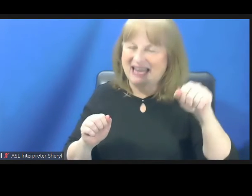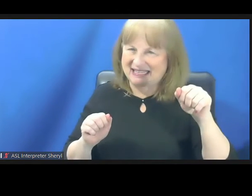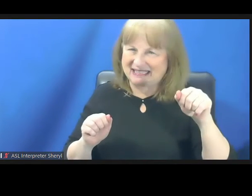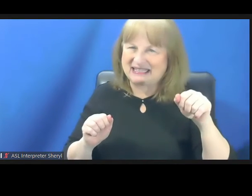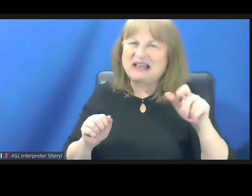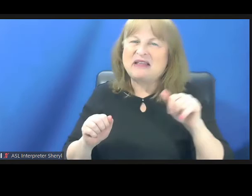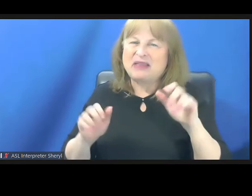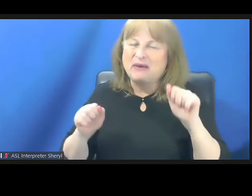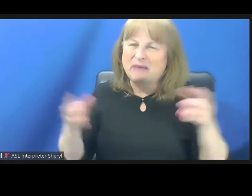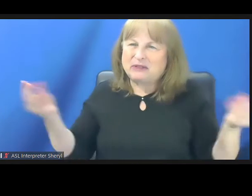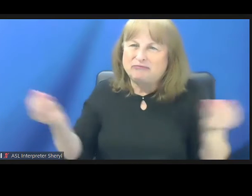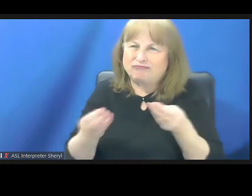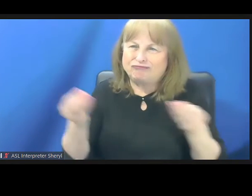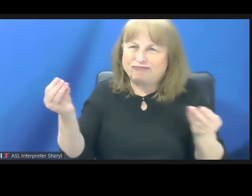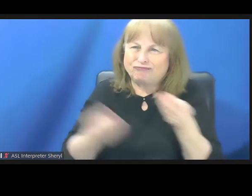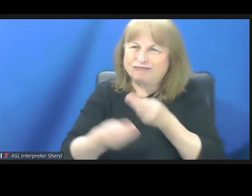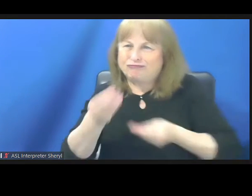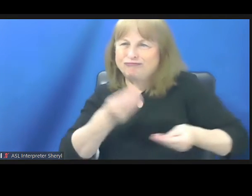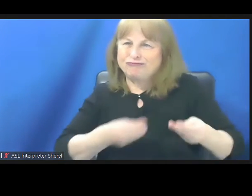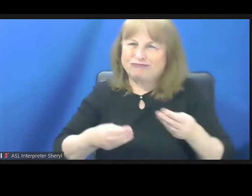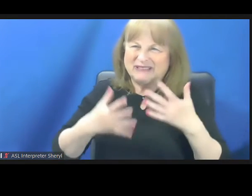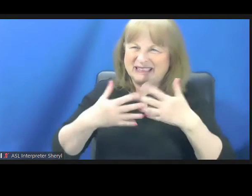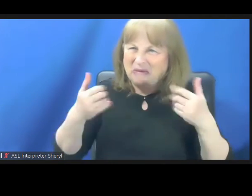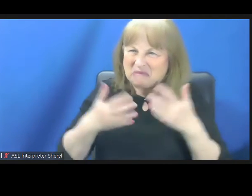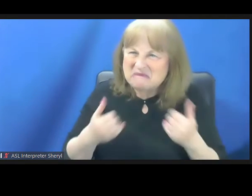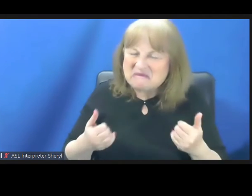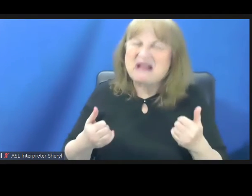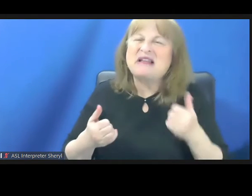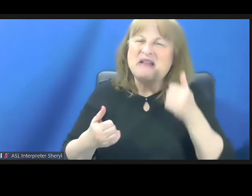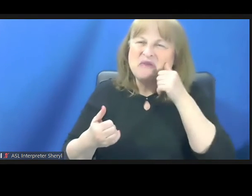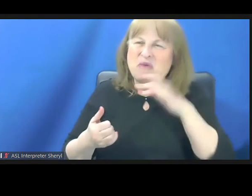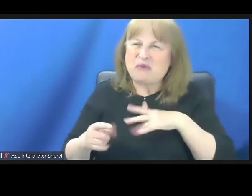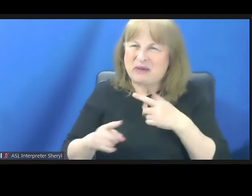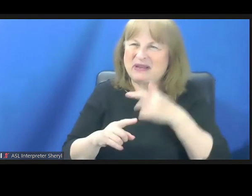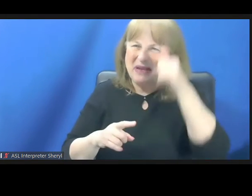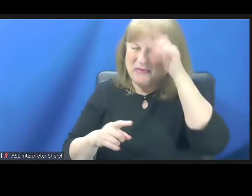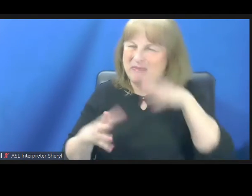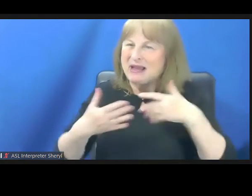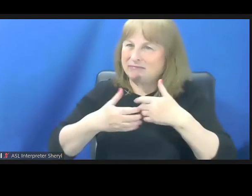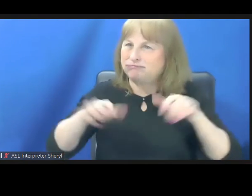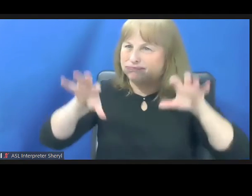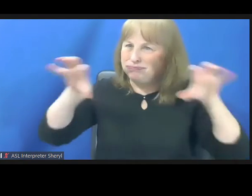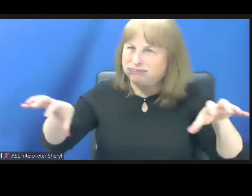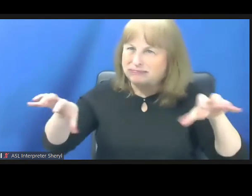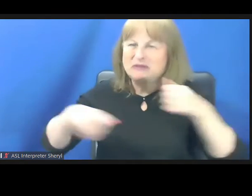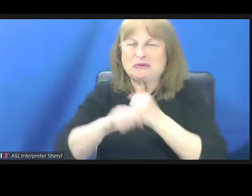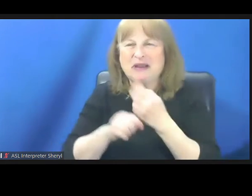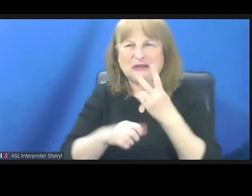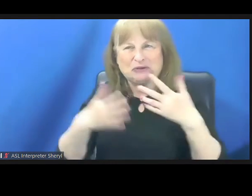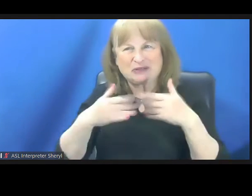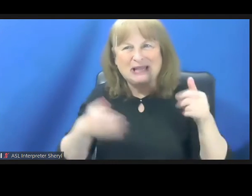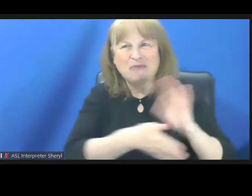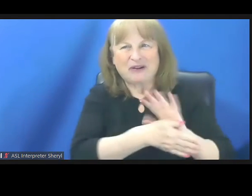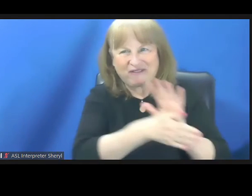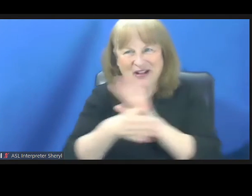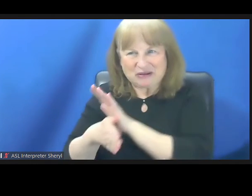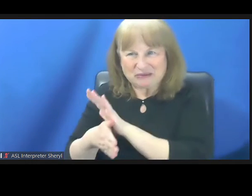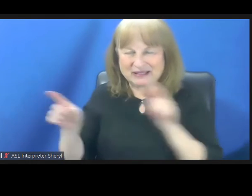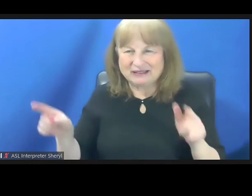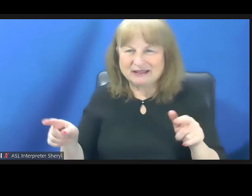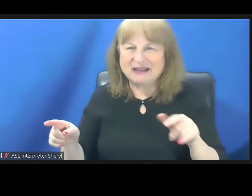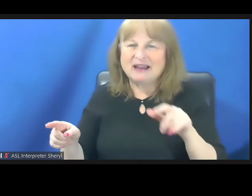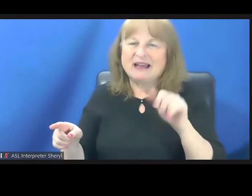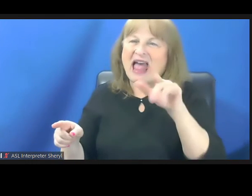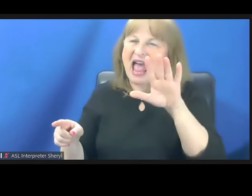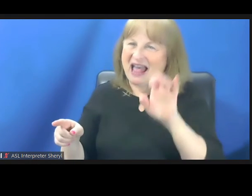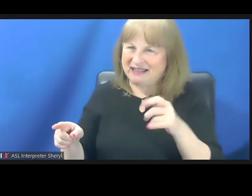and from the men, basically. That's what it was. He made two films. Yeah. But so the very difference,